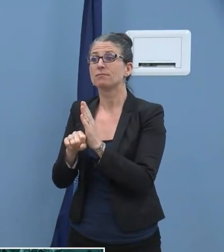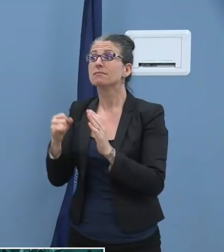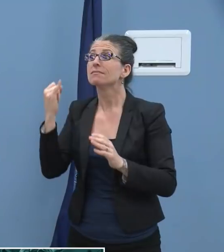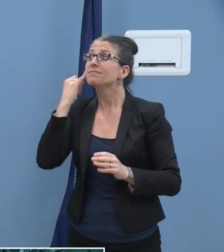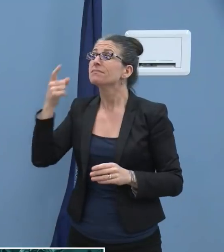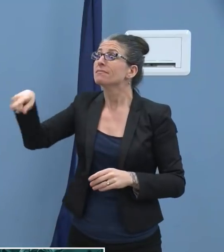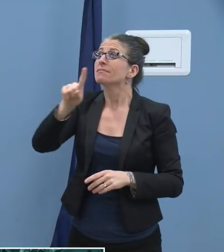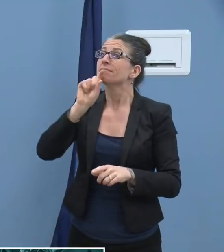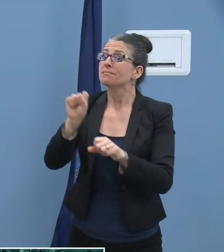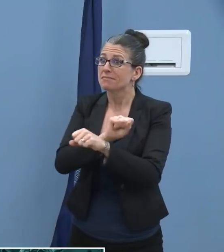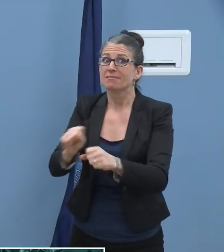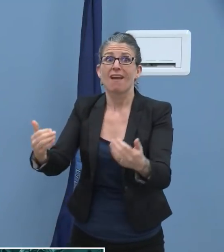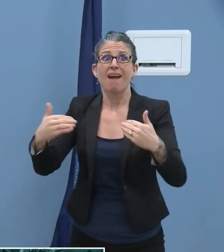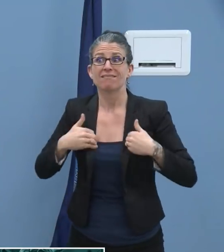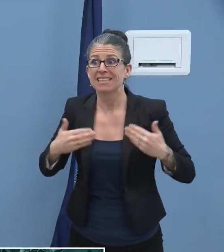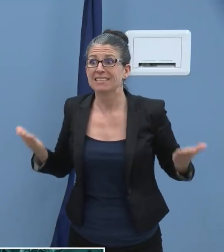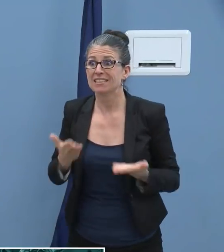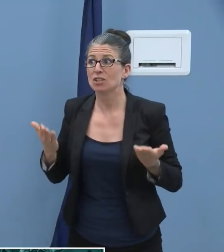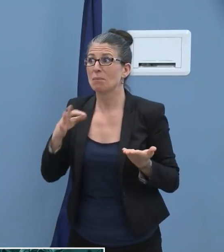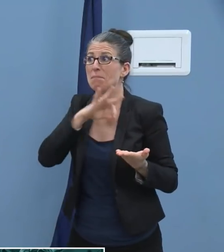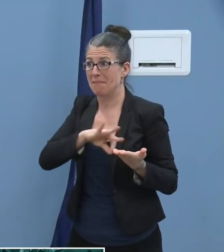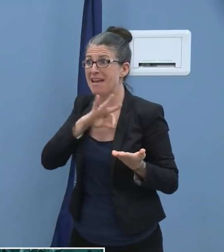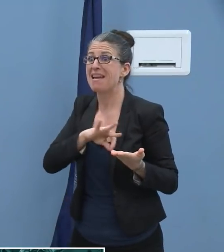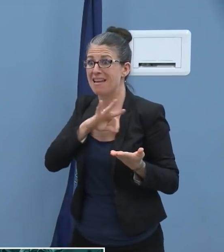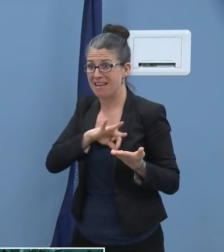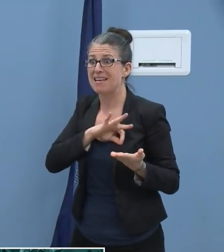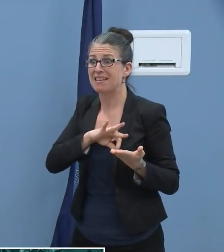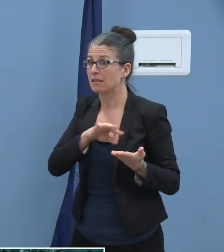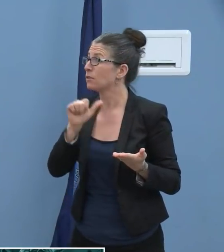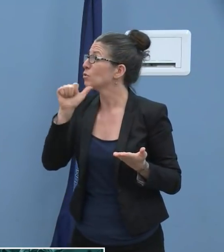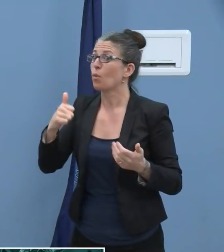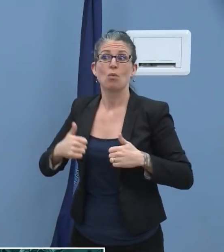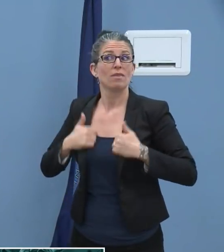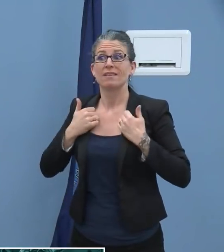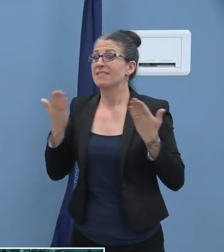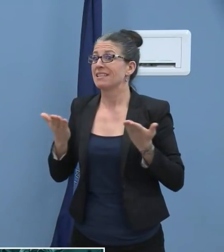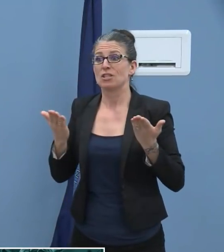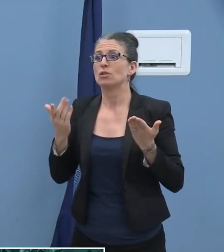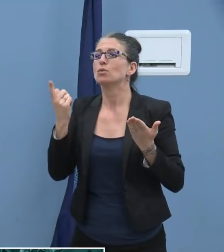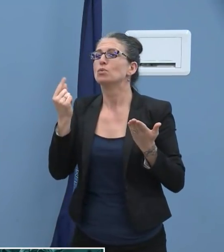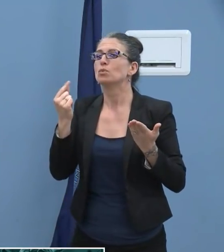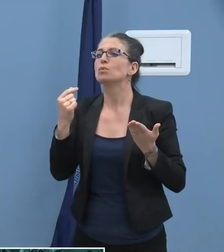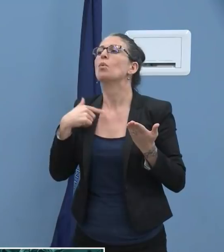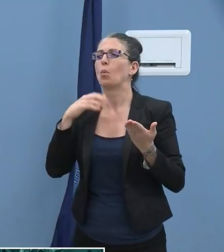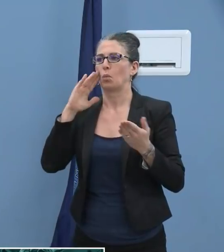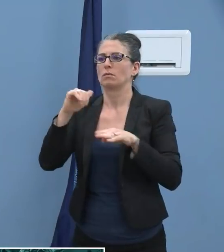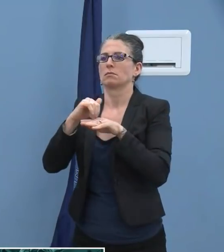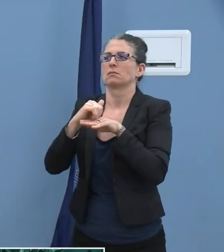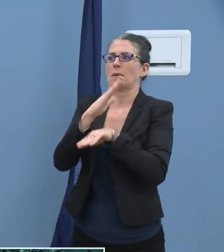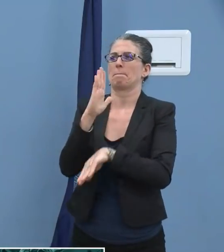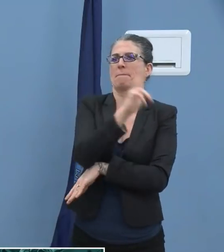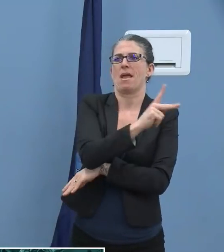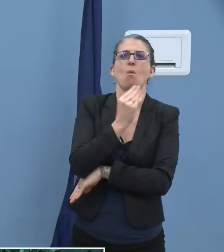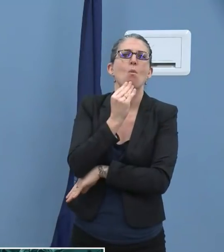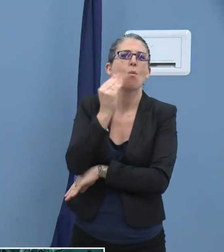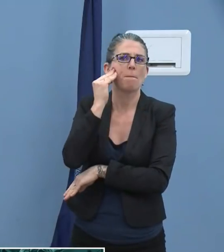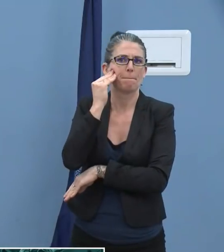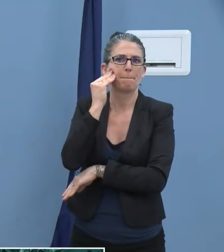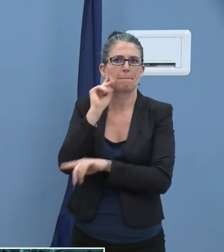So three of the cases that we discussed yesterday have been transferred to the respective state health departments.